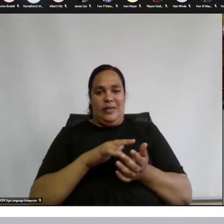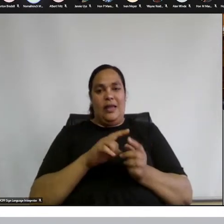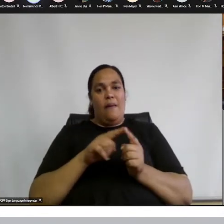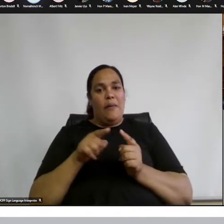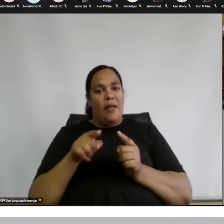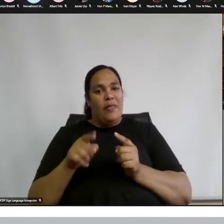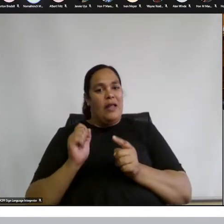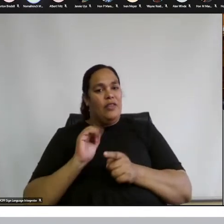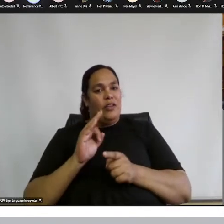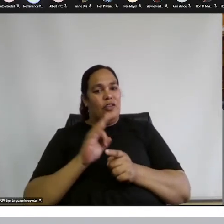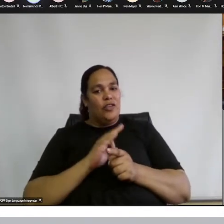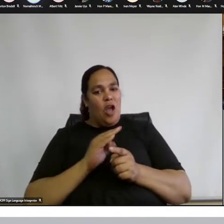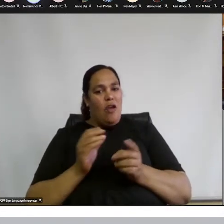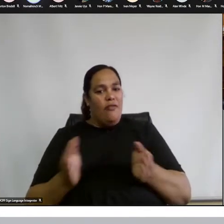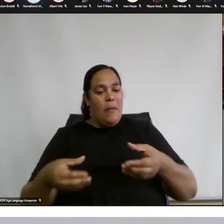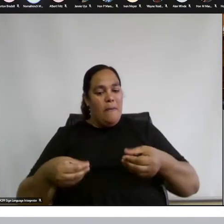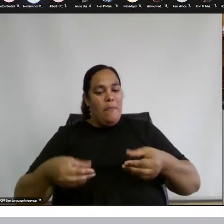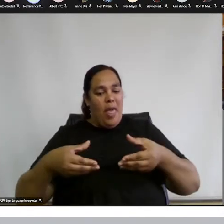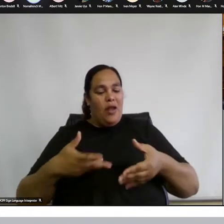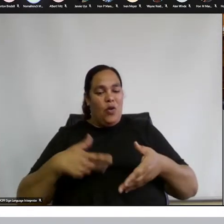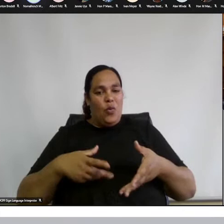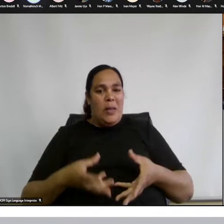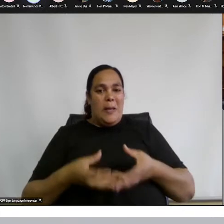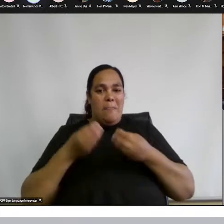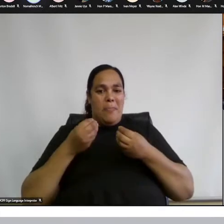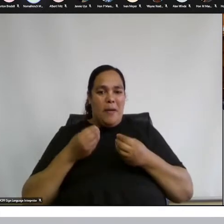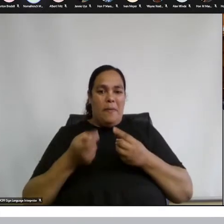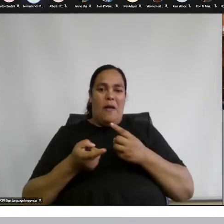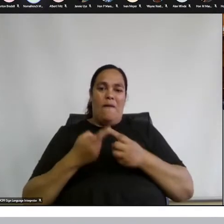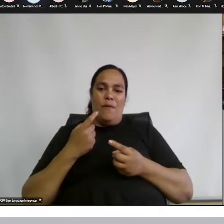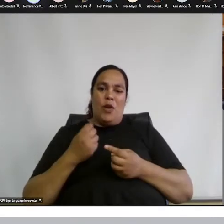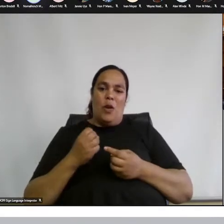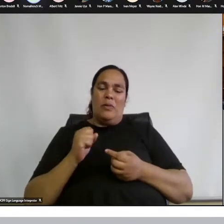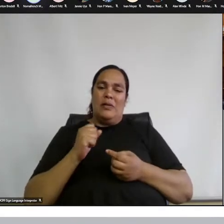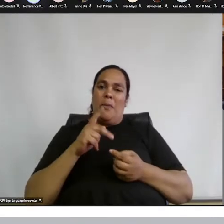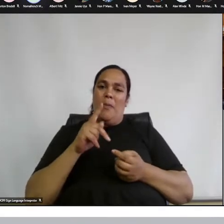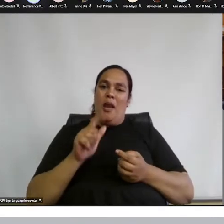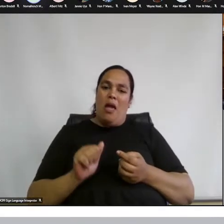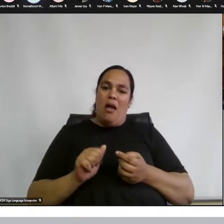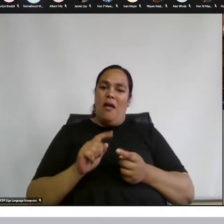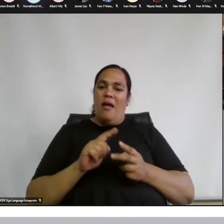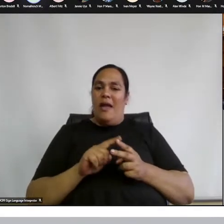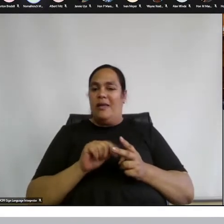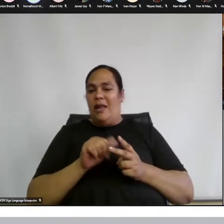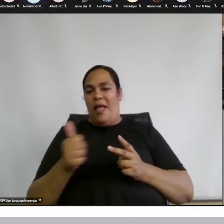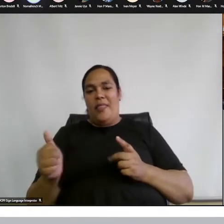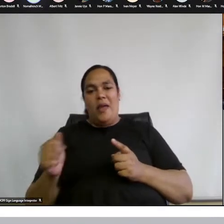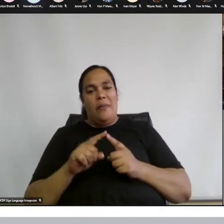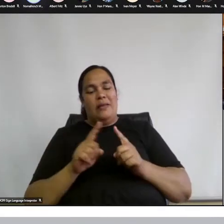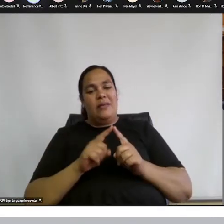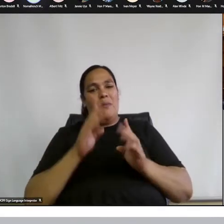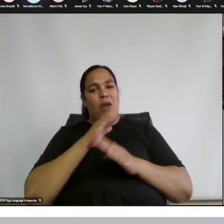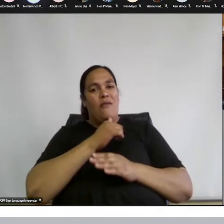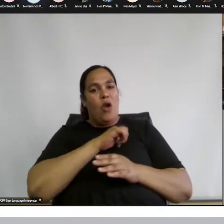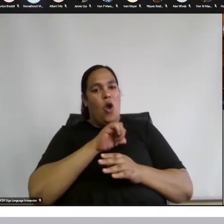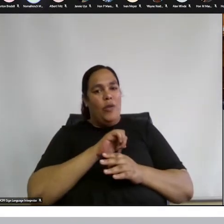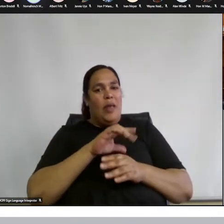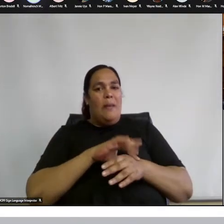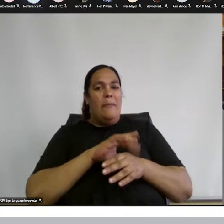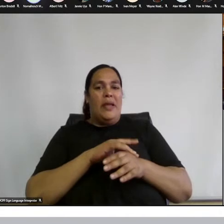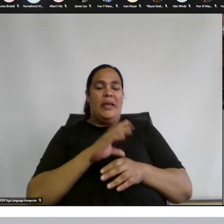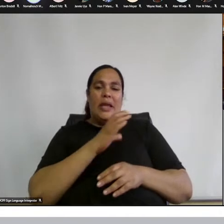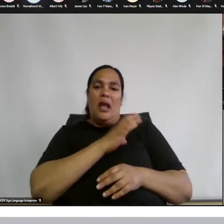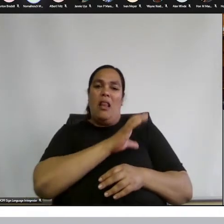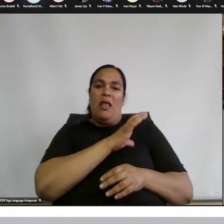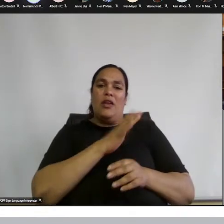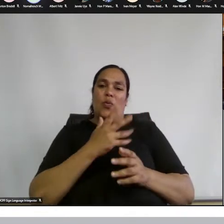The staff packs that we have received as far as from the CIPLA and all of those. Also, other private hospitals like the Medic Clinic, when